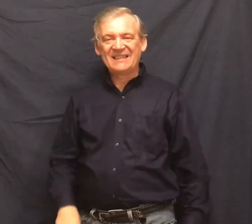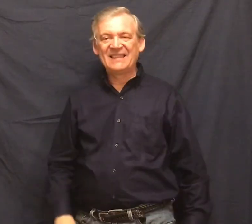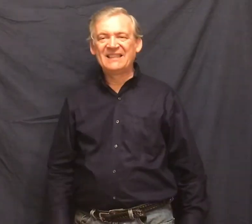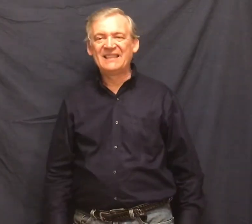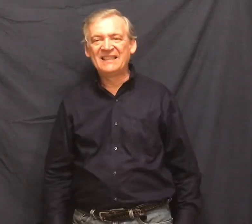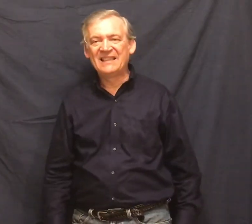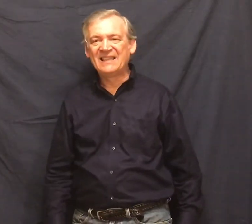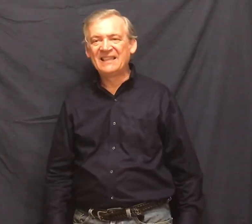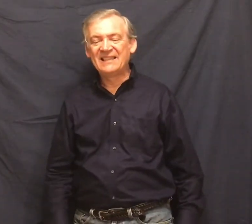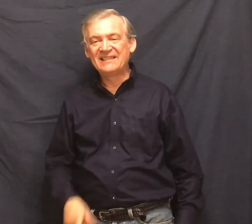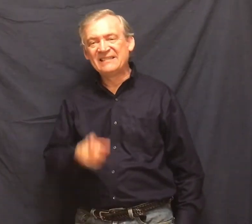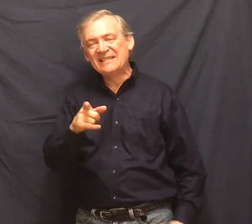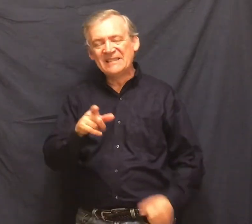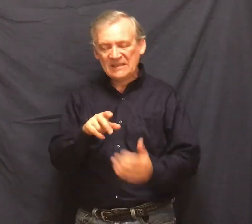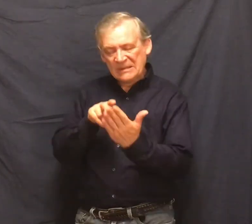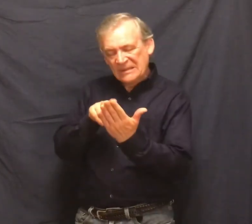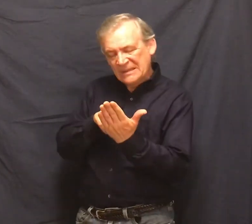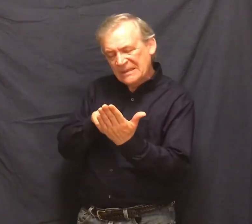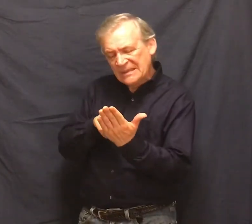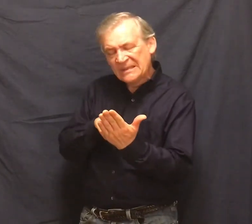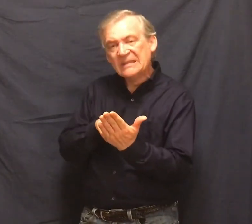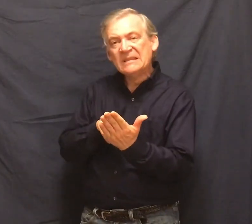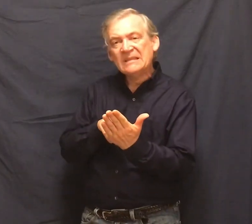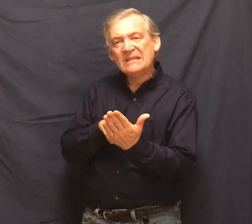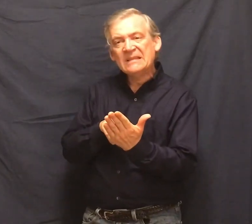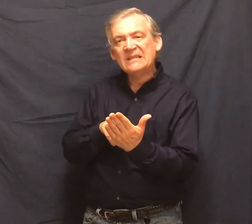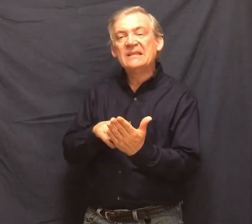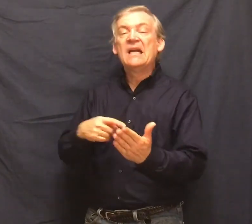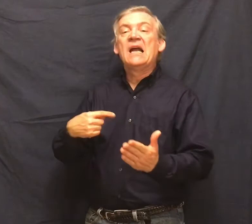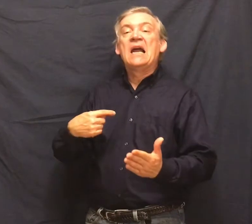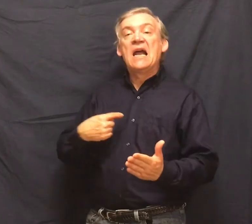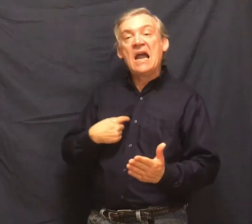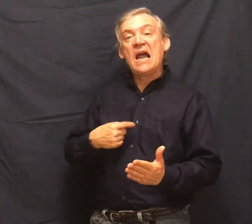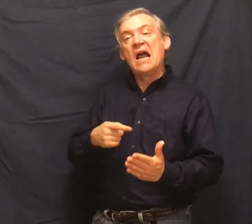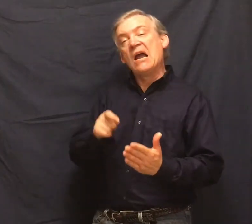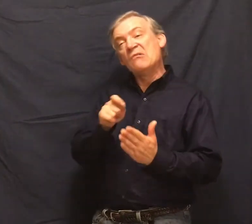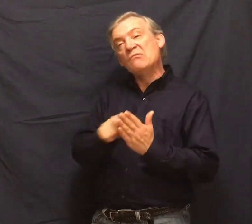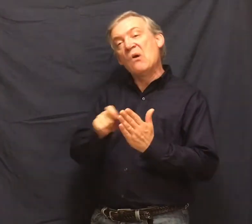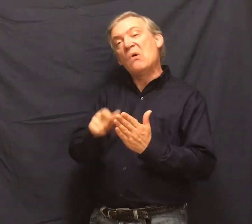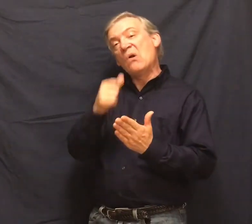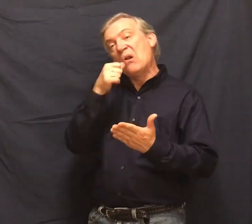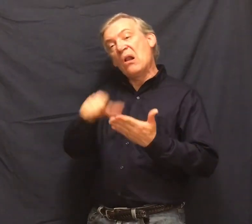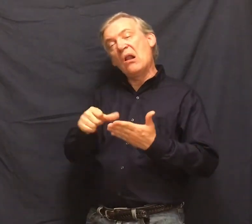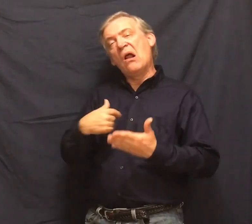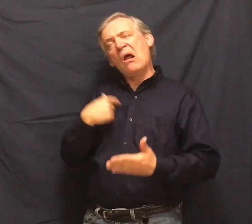He was looking in it and he says, I wrote a letter. Wonder if they put it in the book.